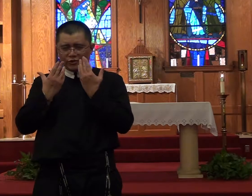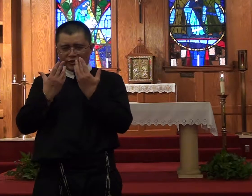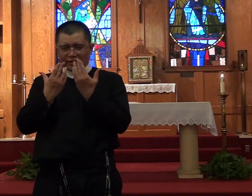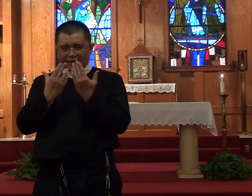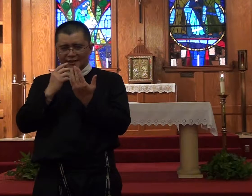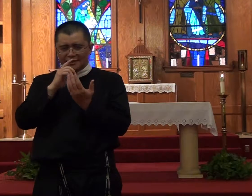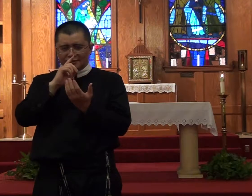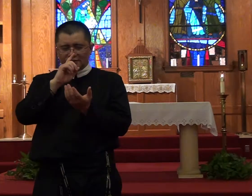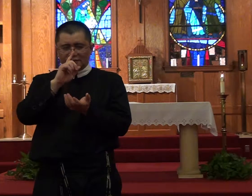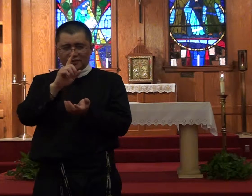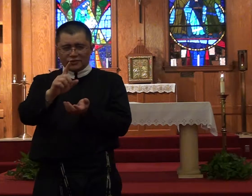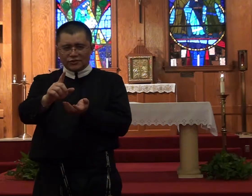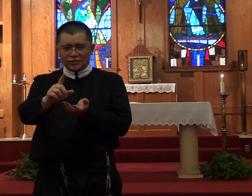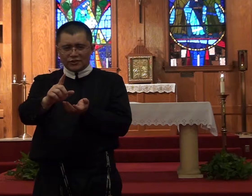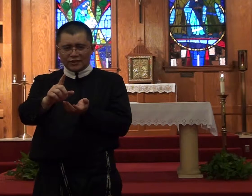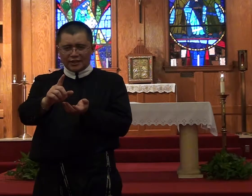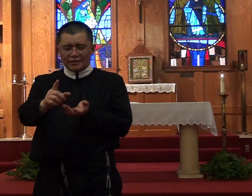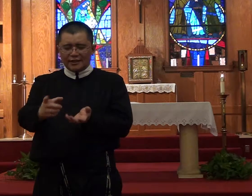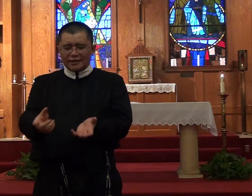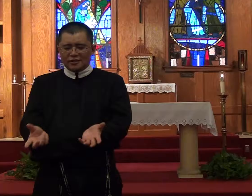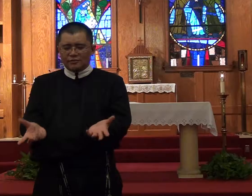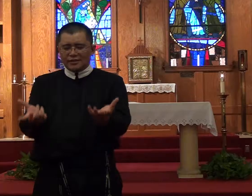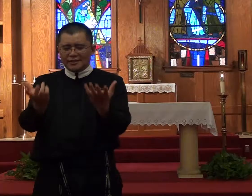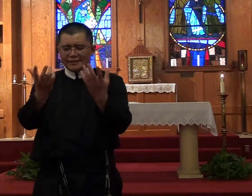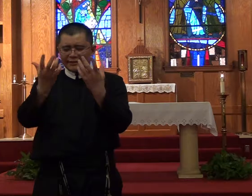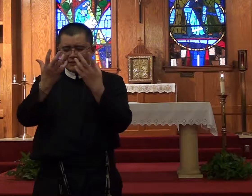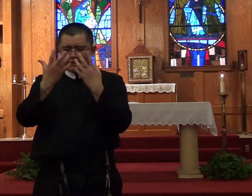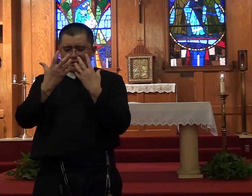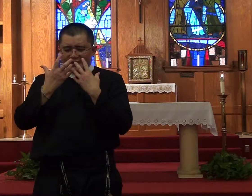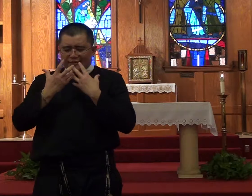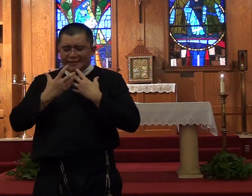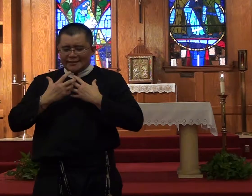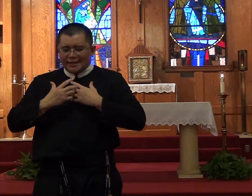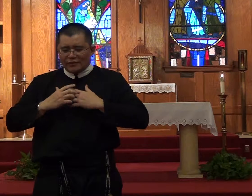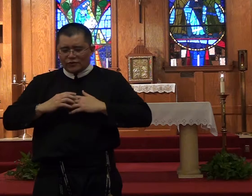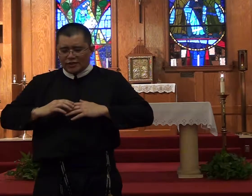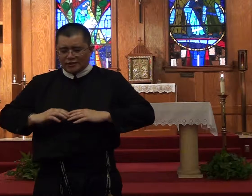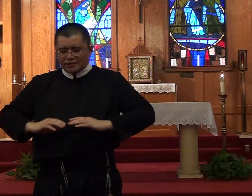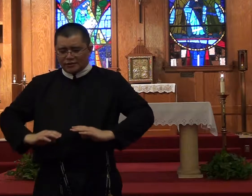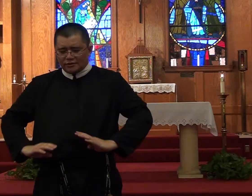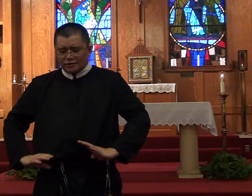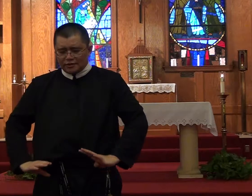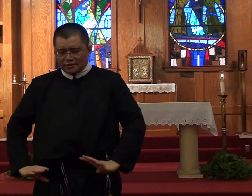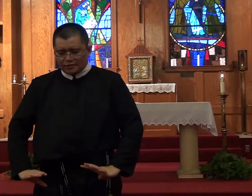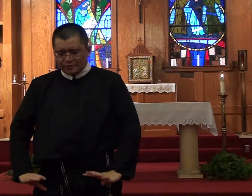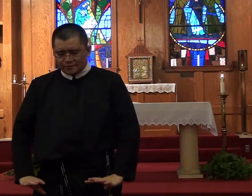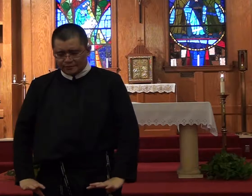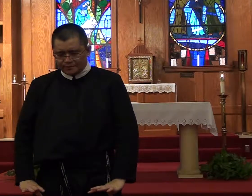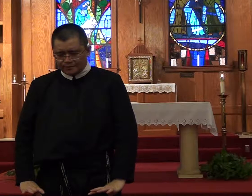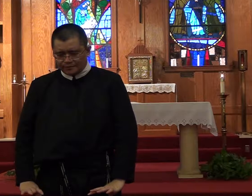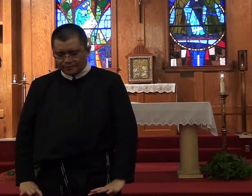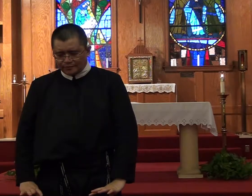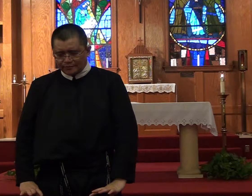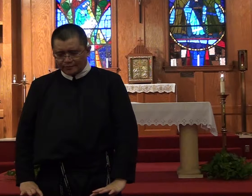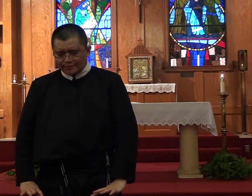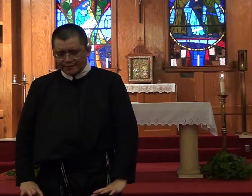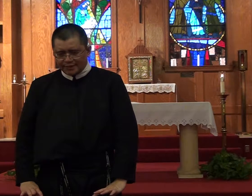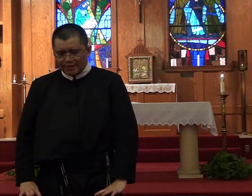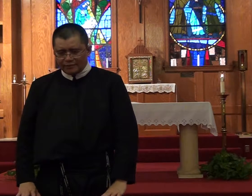mercy through your nose. Okay? You're breathing. Breathe in the name of Jesus to your toe. And breathe